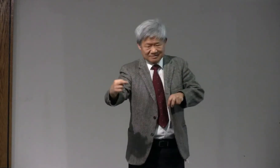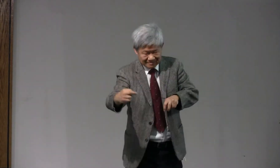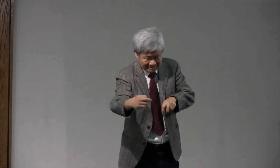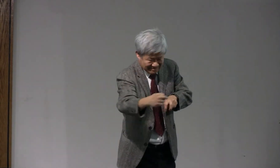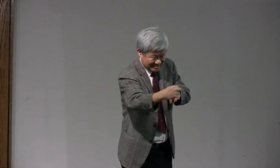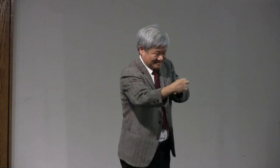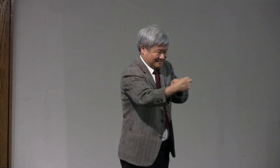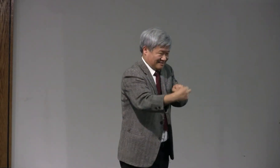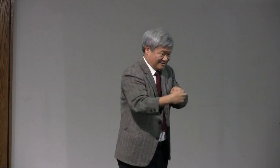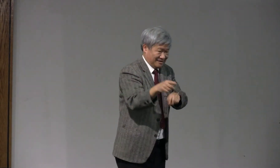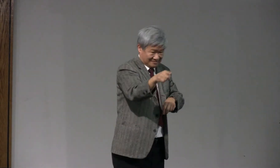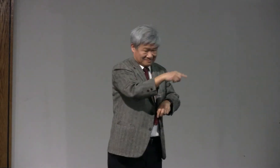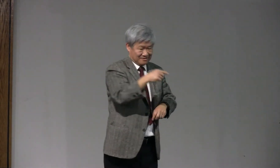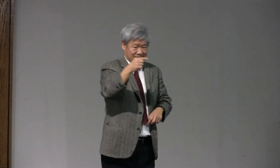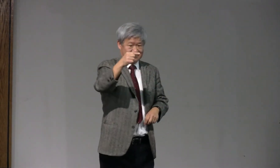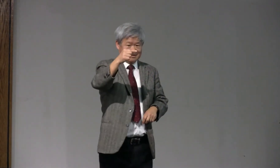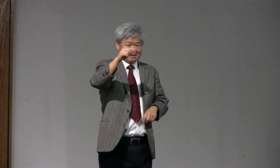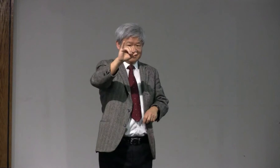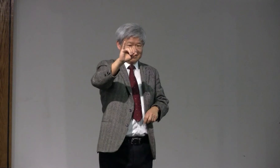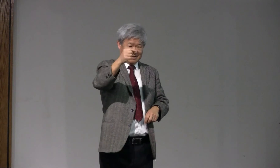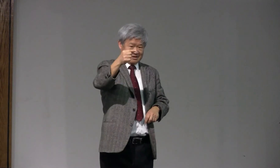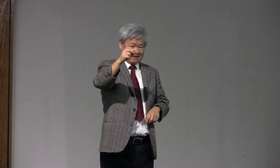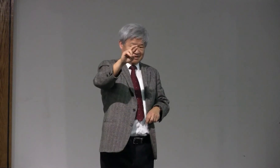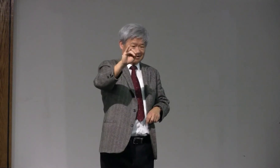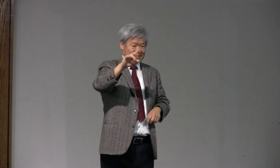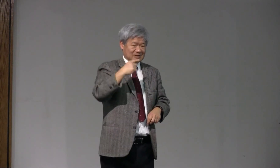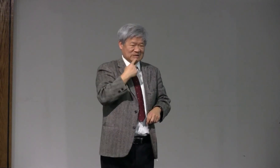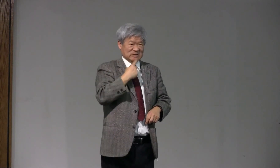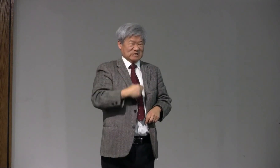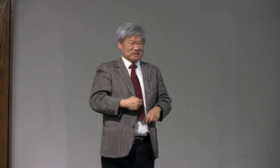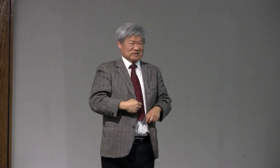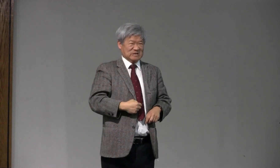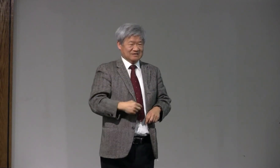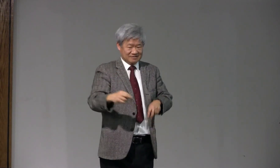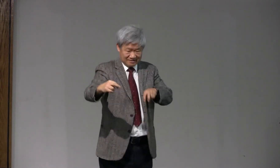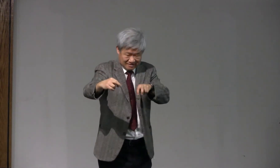resistance from your friends. You go and knock on their door.